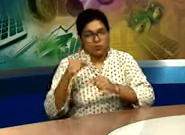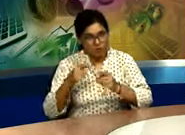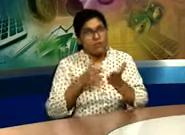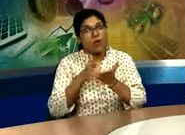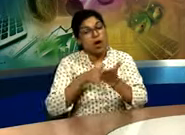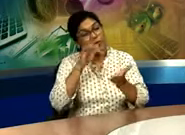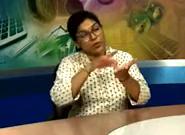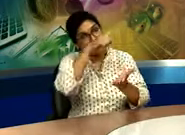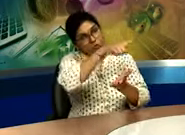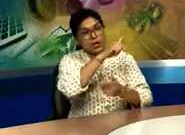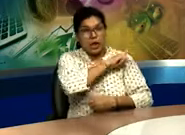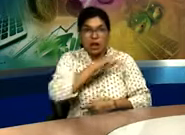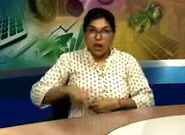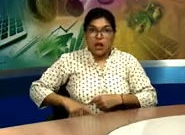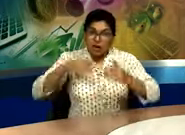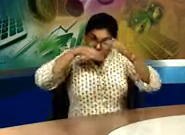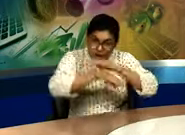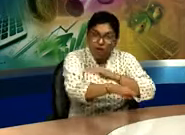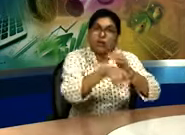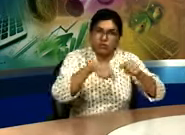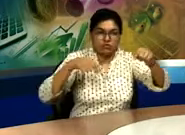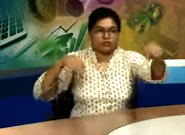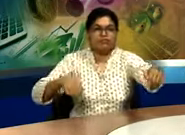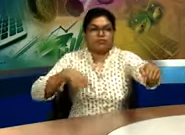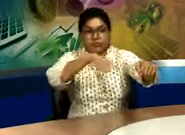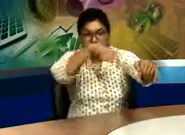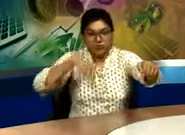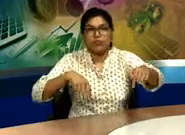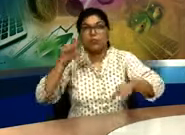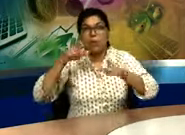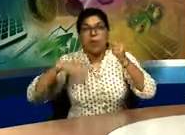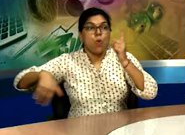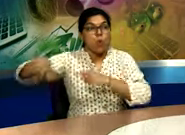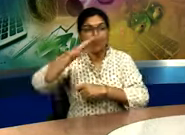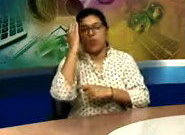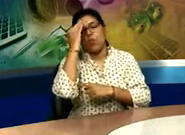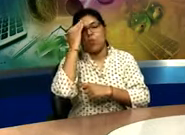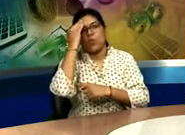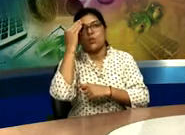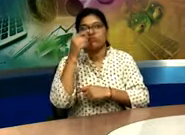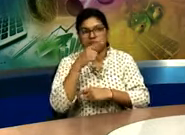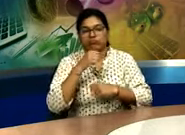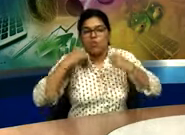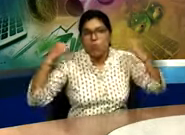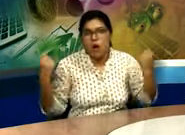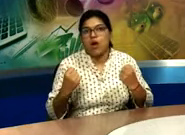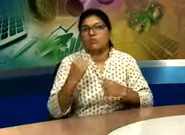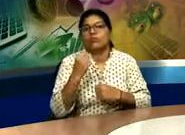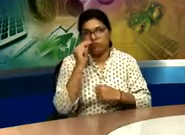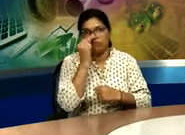Hulikal, it is a place name, to another place, and